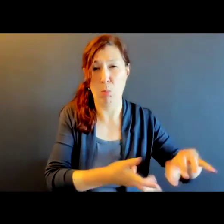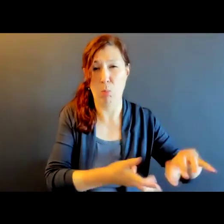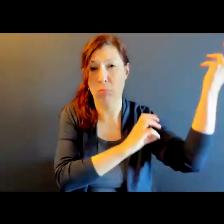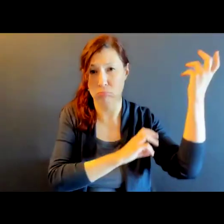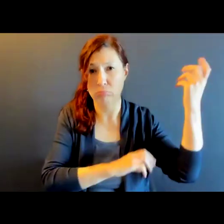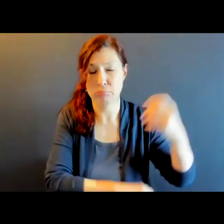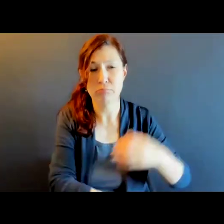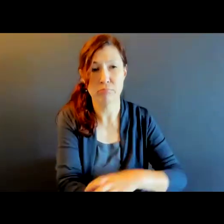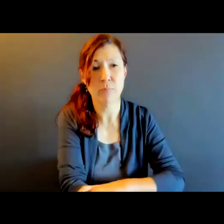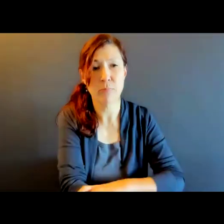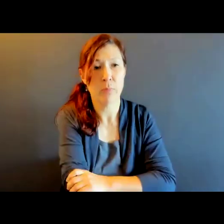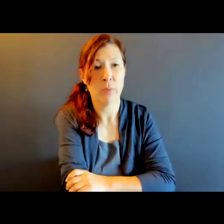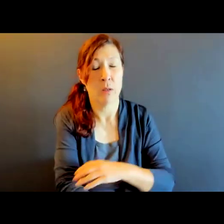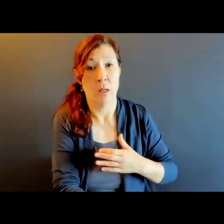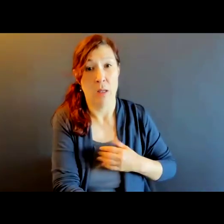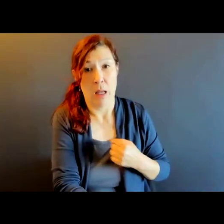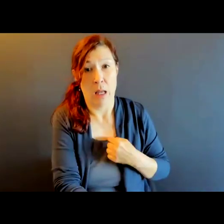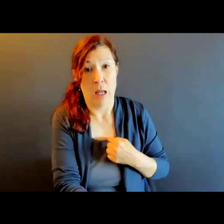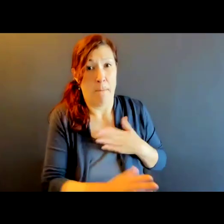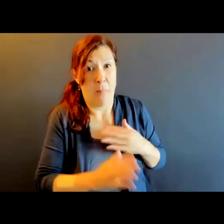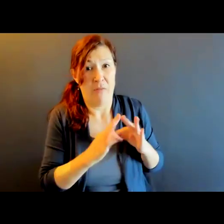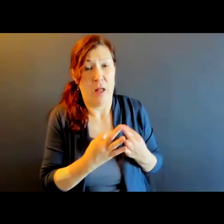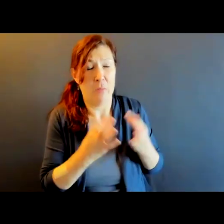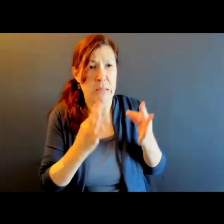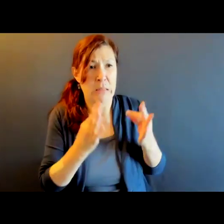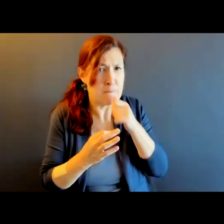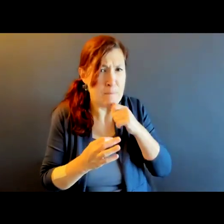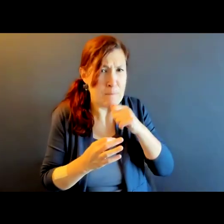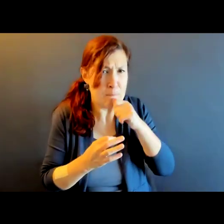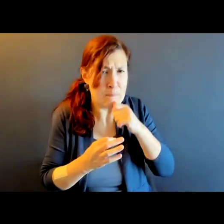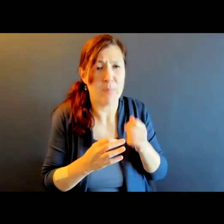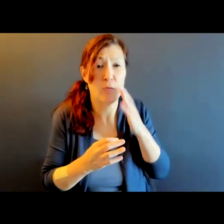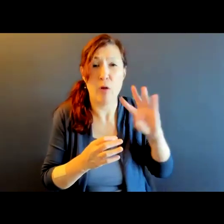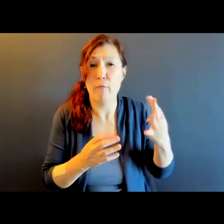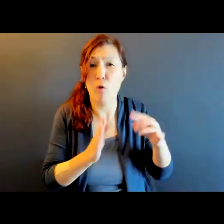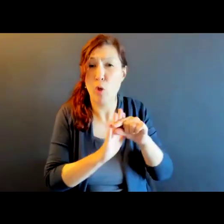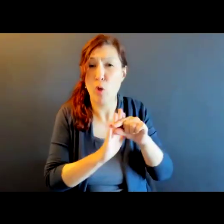chaos. We stuck it out for the end of the year for my 4th grader. She